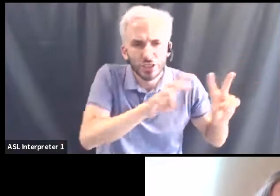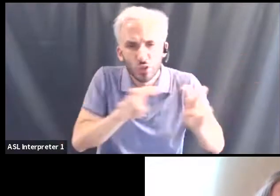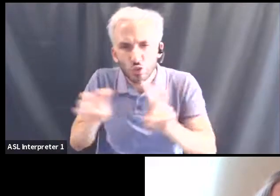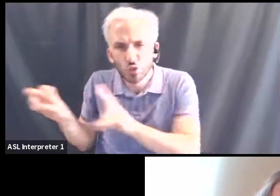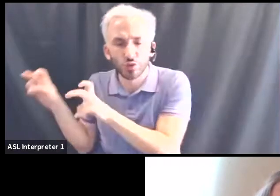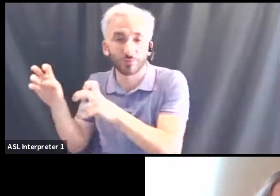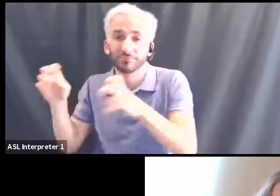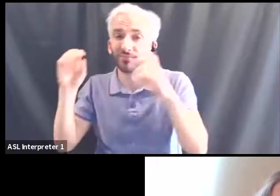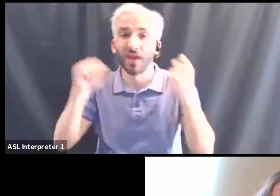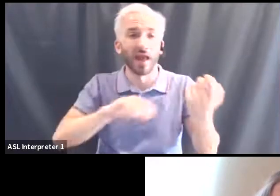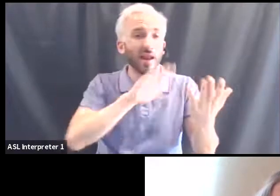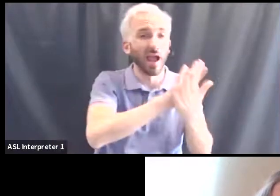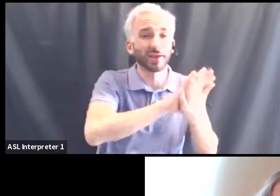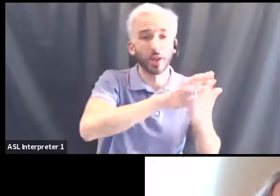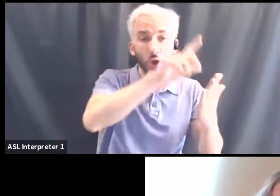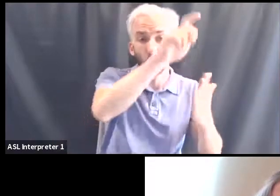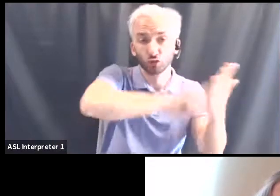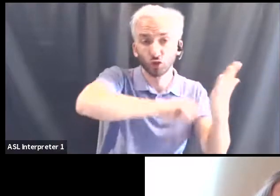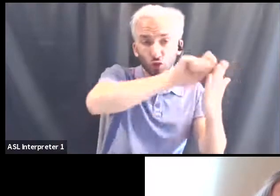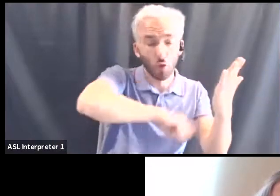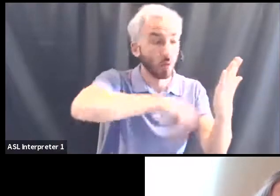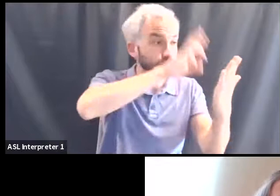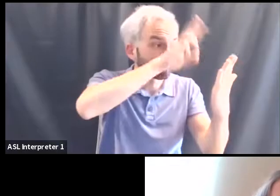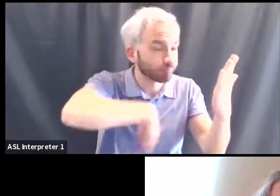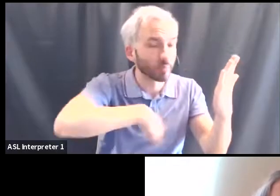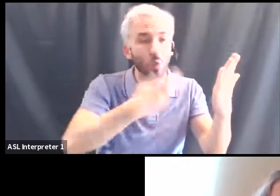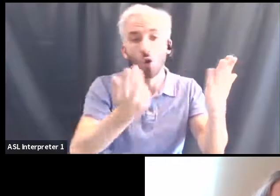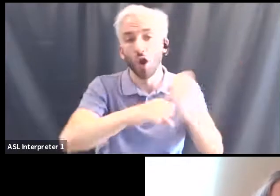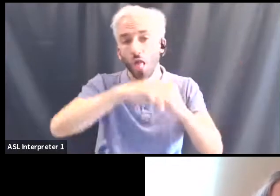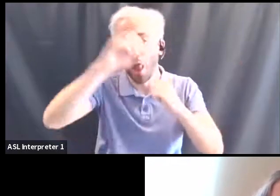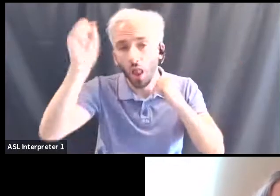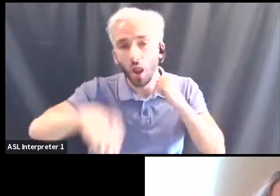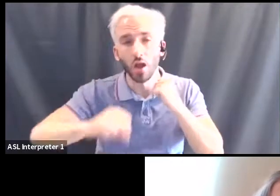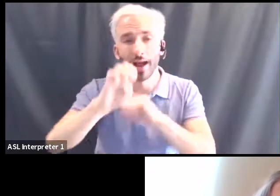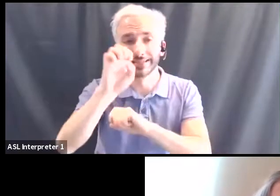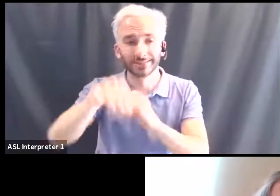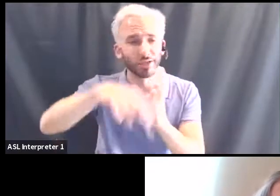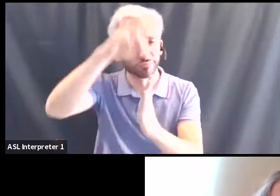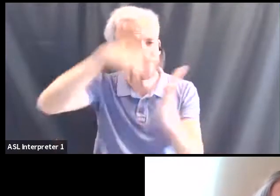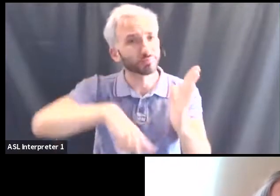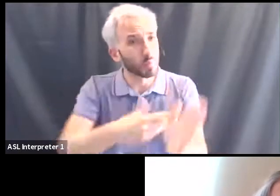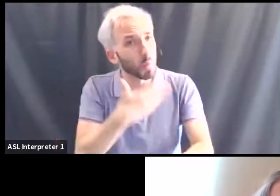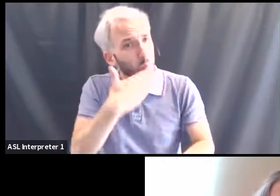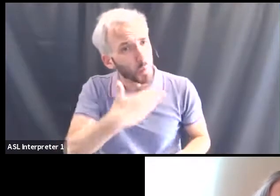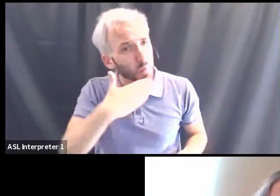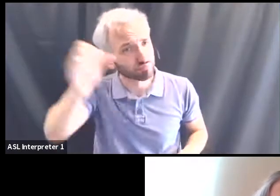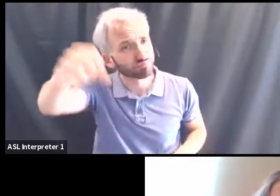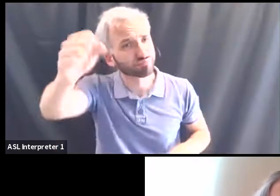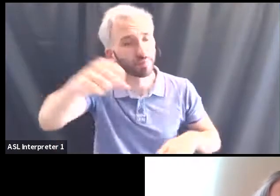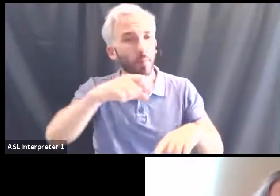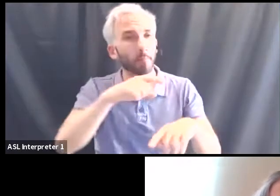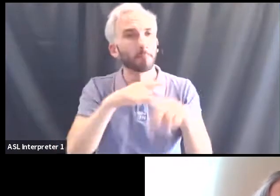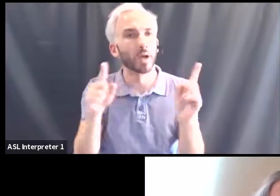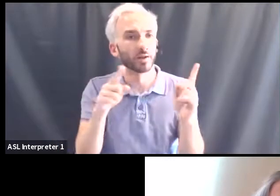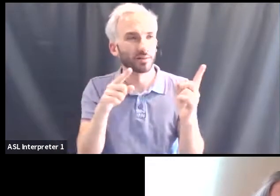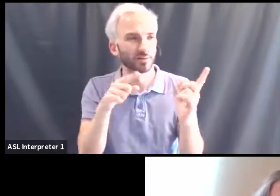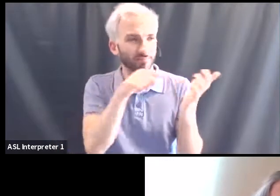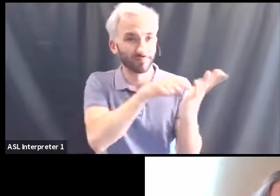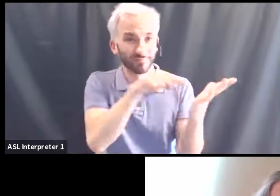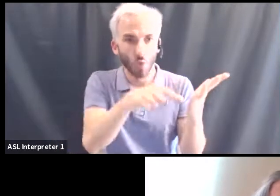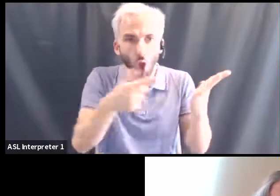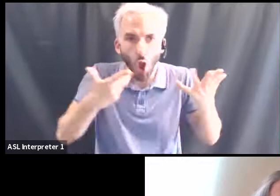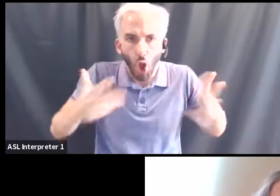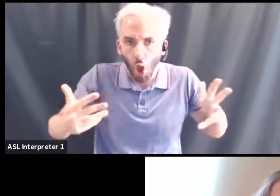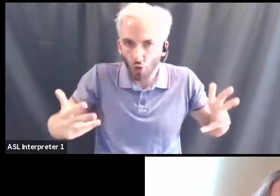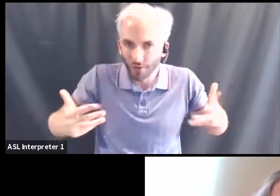essays and books and everything about them, which I encourage people to do. But how do you get people to even create an interest